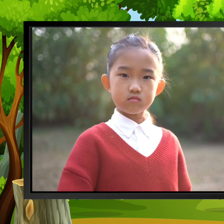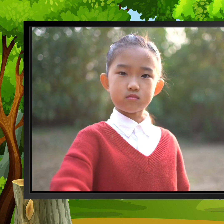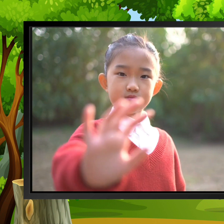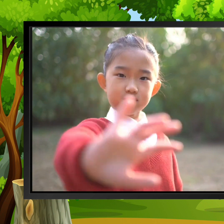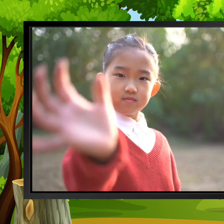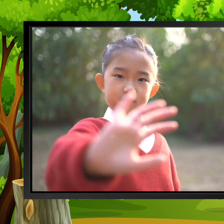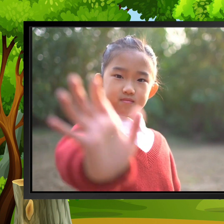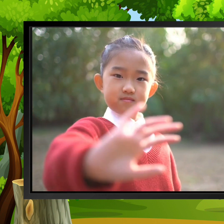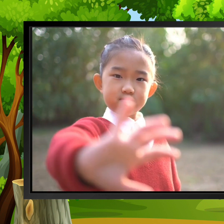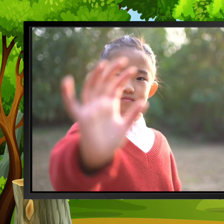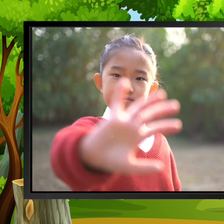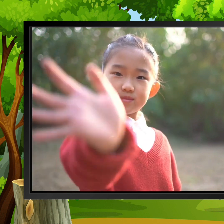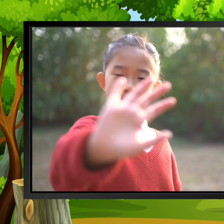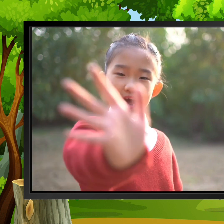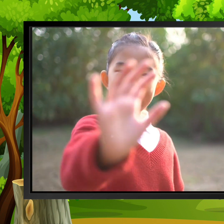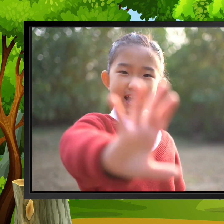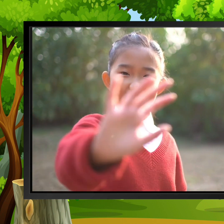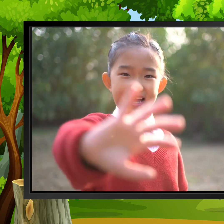Hello.